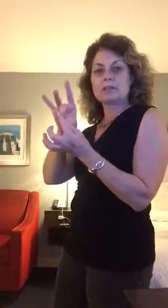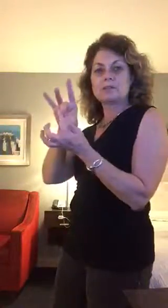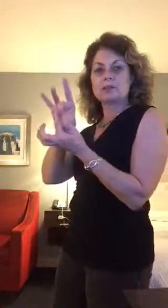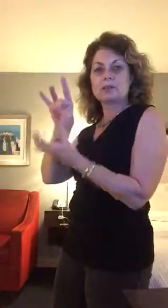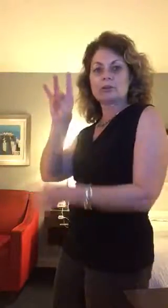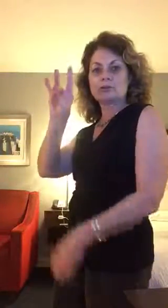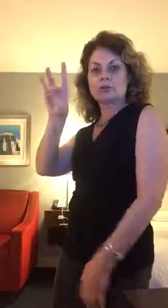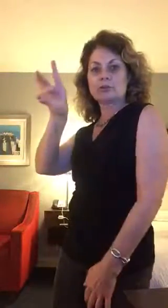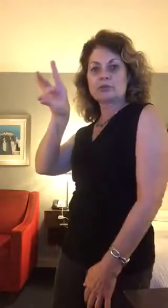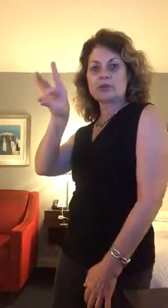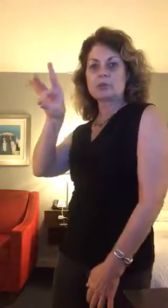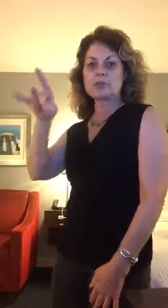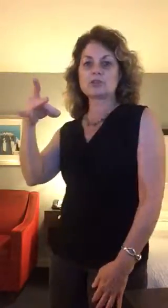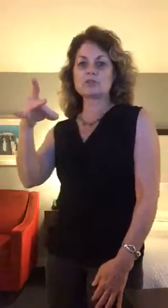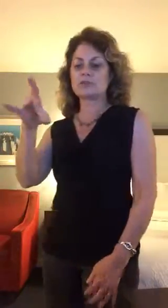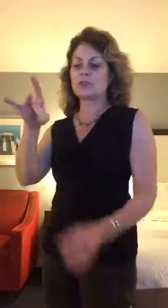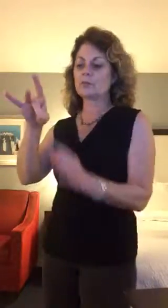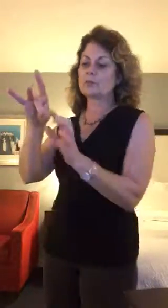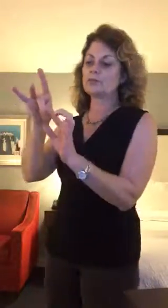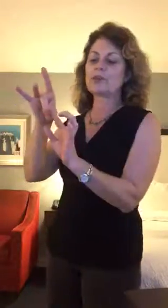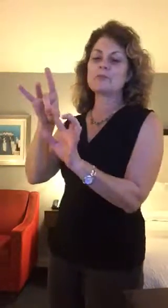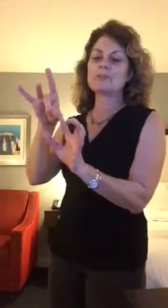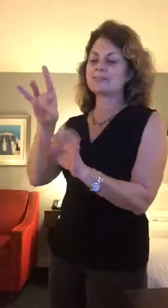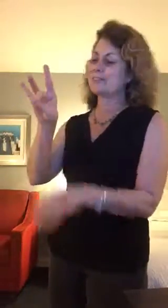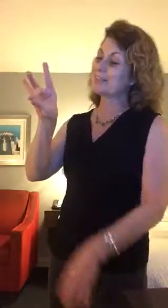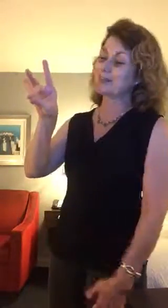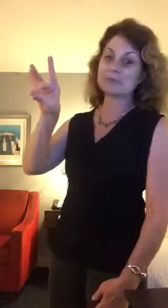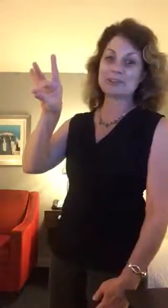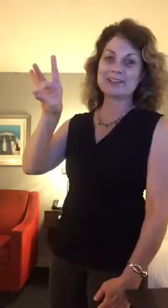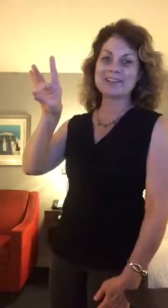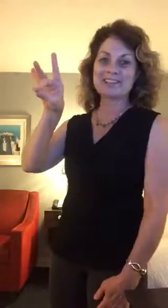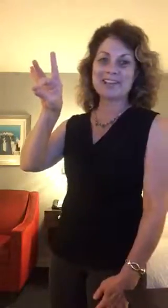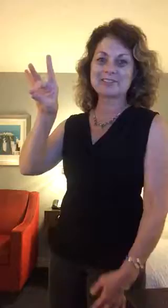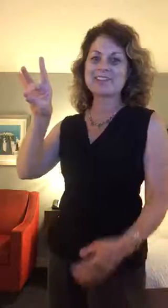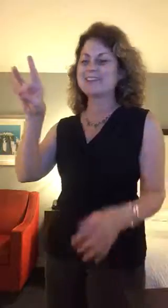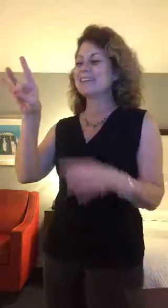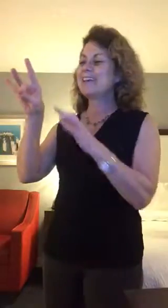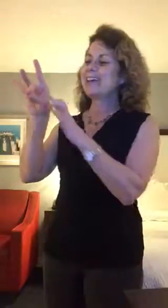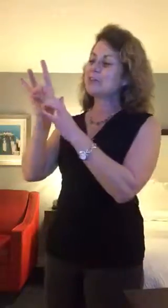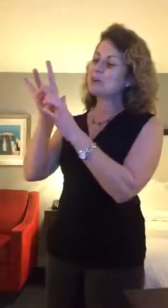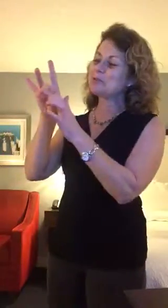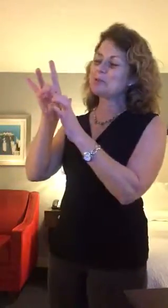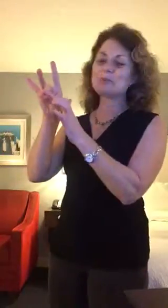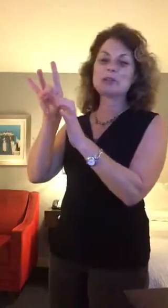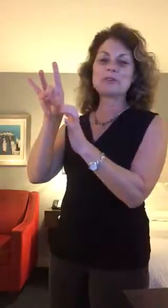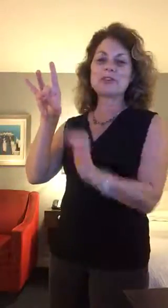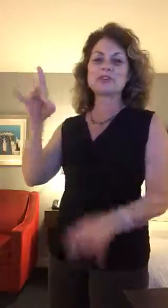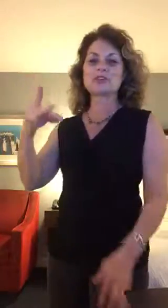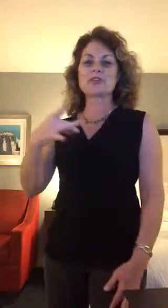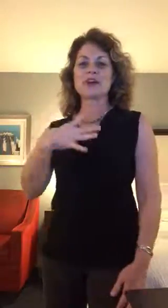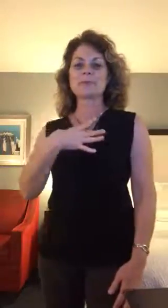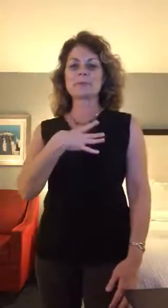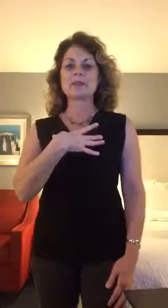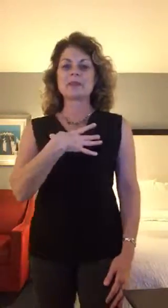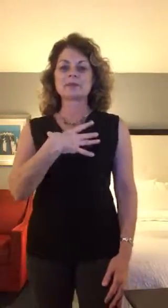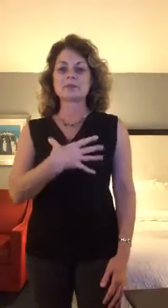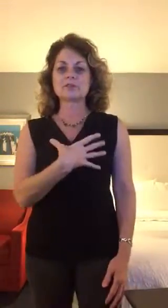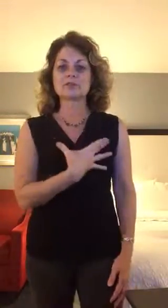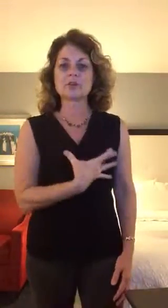the middle with your thumb and looks like I'm doing a shadows line. Anyway, with your middle finger and your thumb. So start with